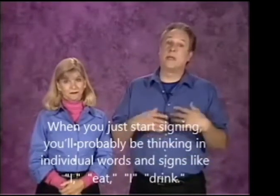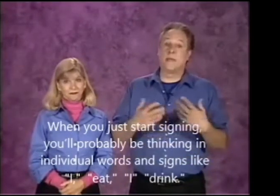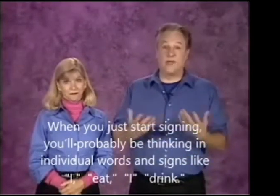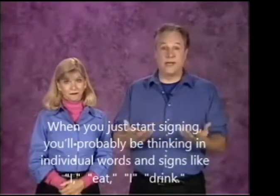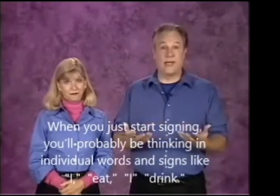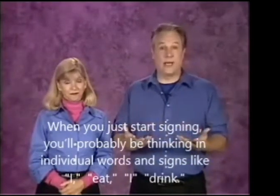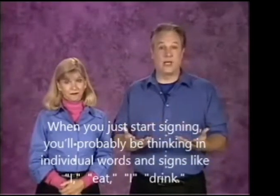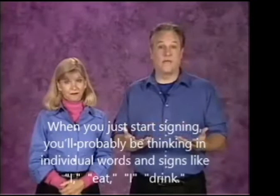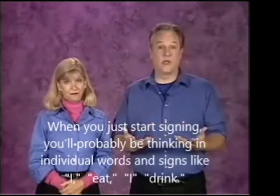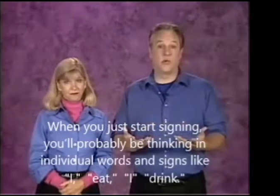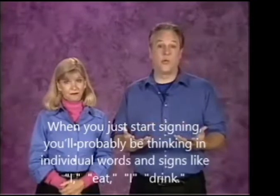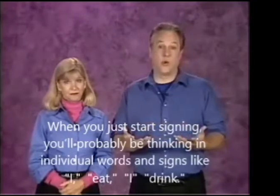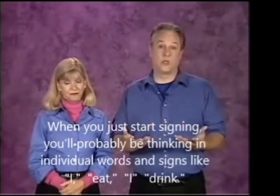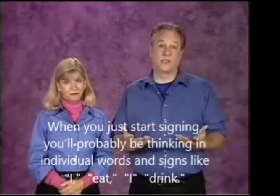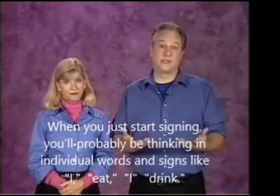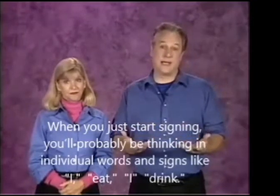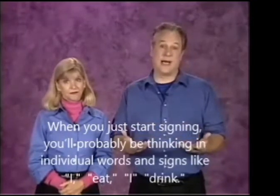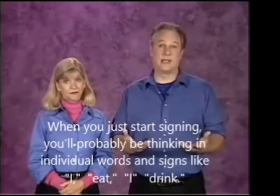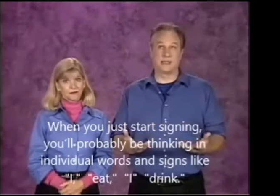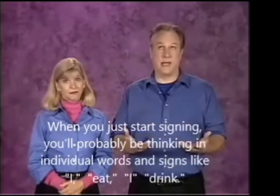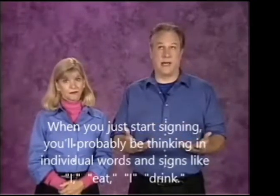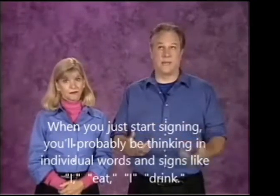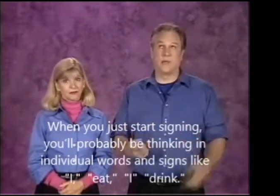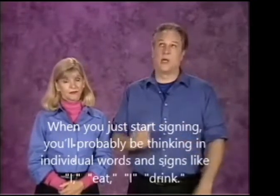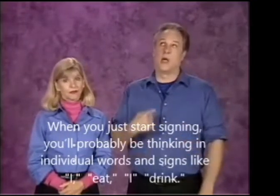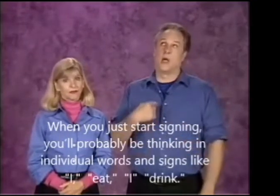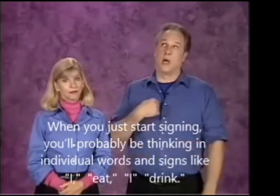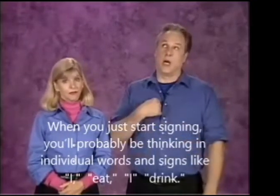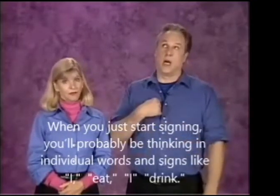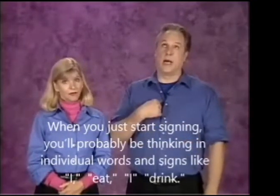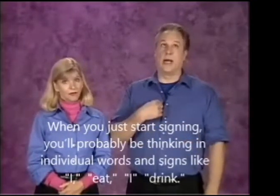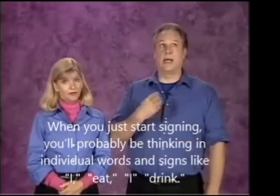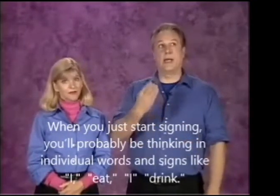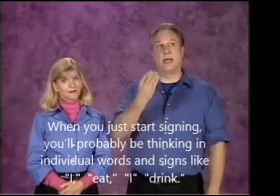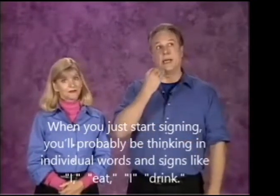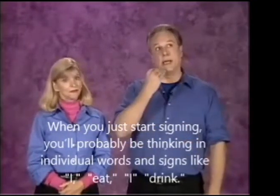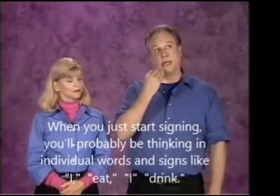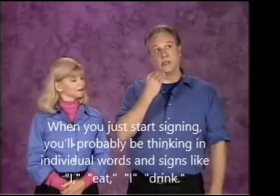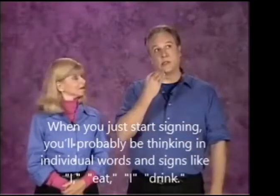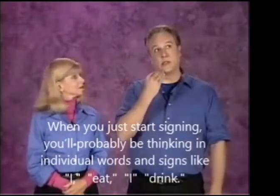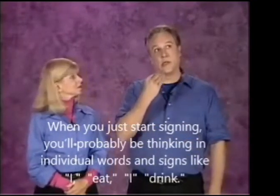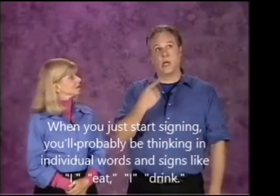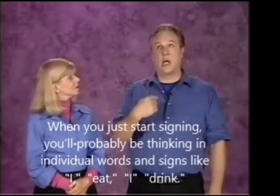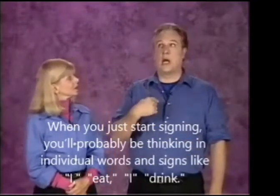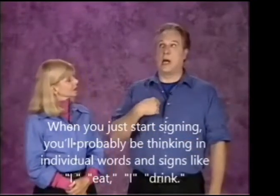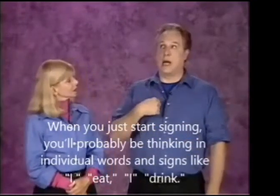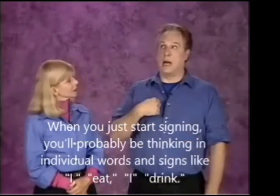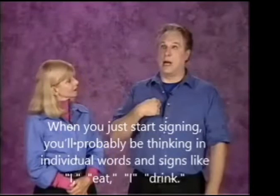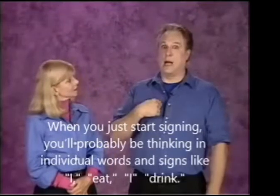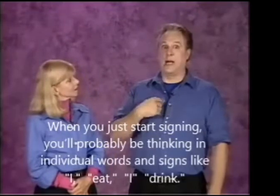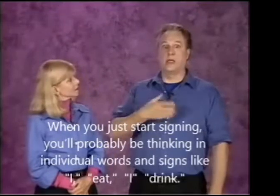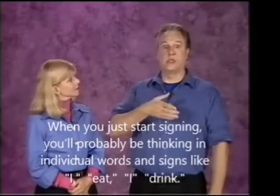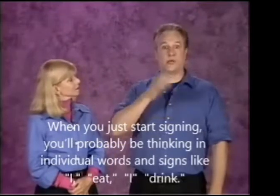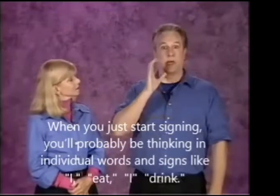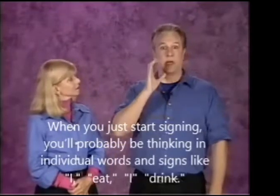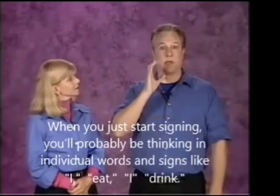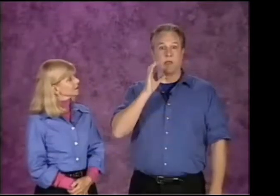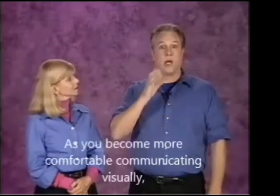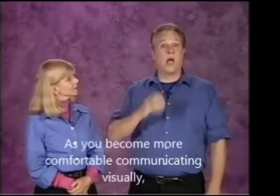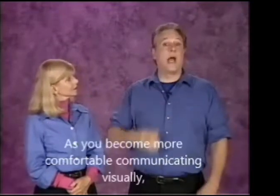be thinking in individual words and signs like I eat, I drink.